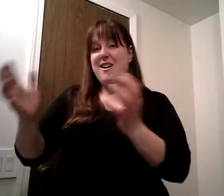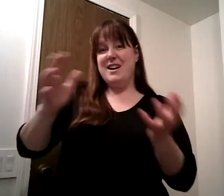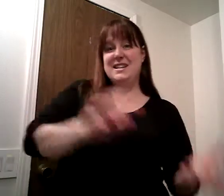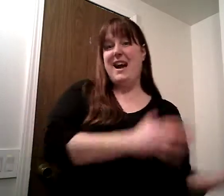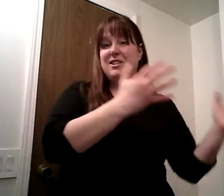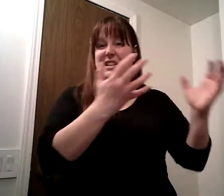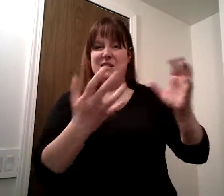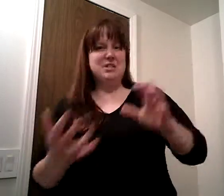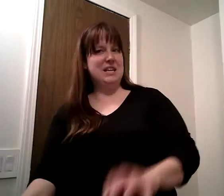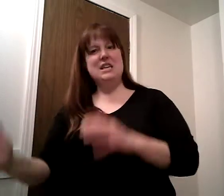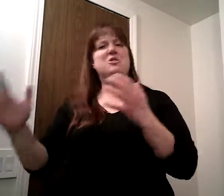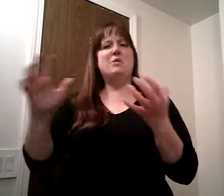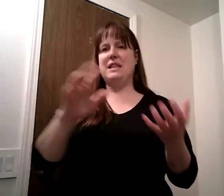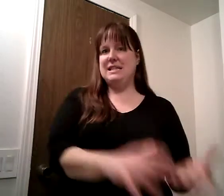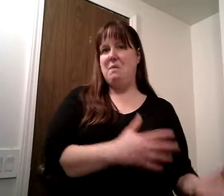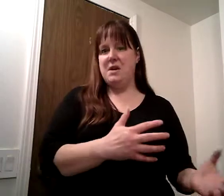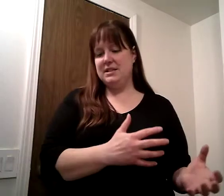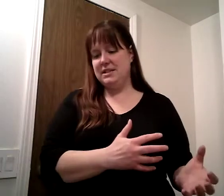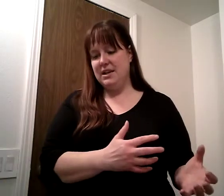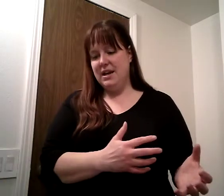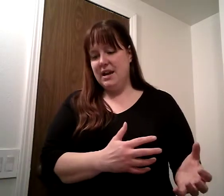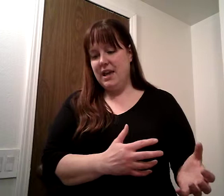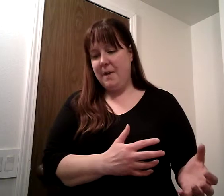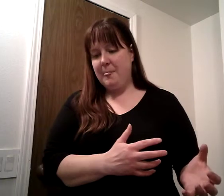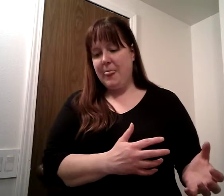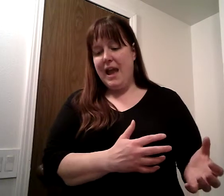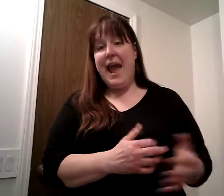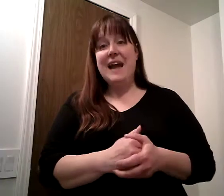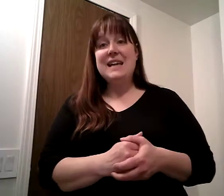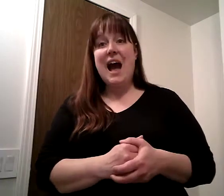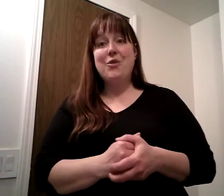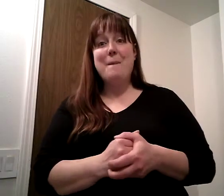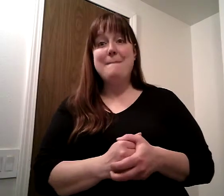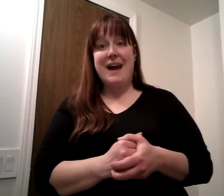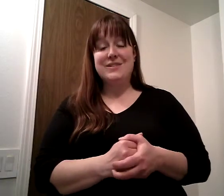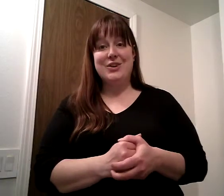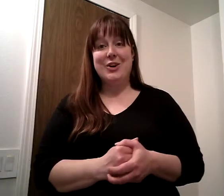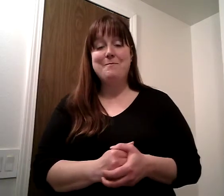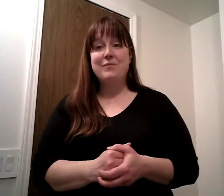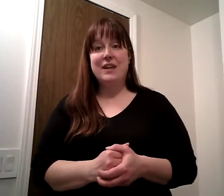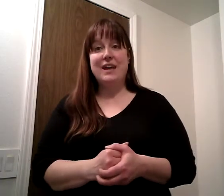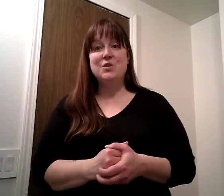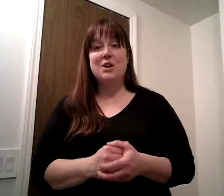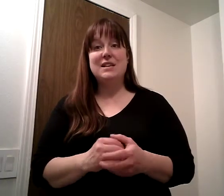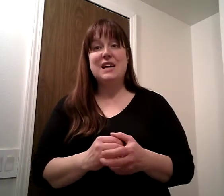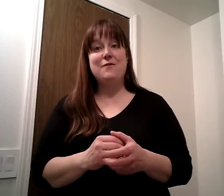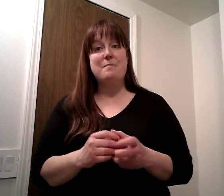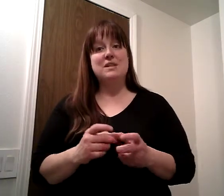on Galilee. I'm just going to keep showing that tempest, okay? And how the Master, okay, so we're going to sign, for Master,